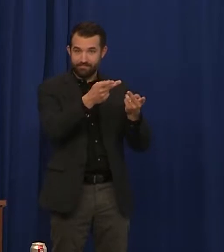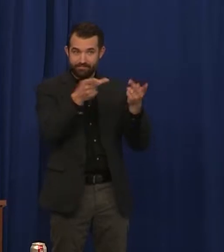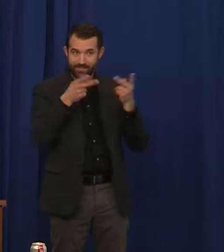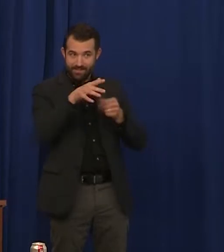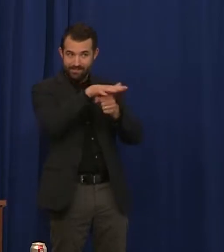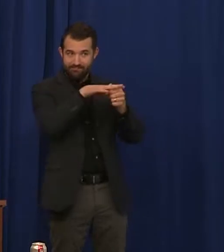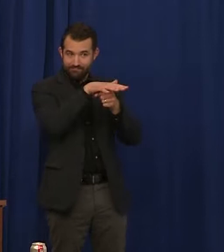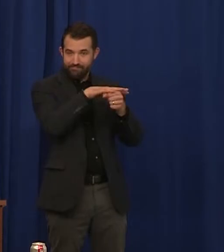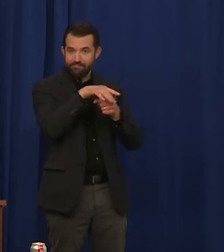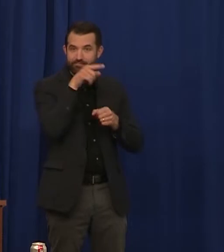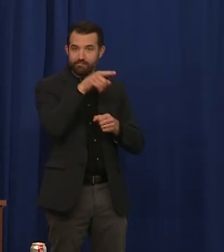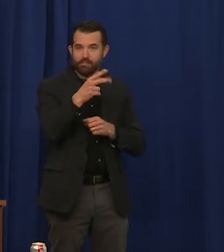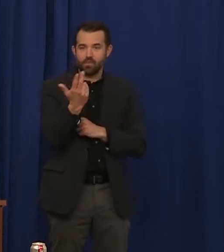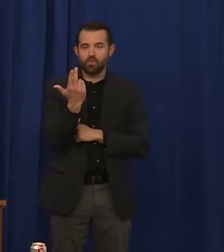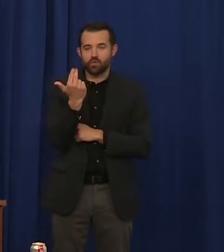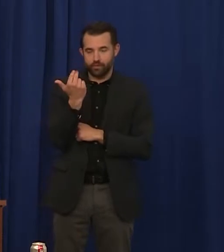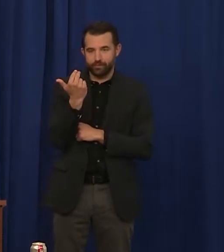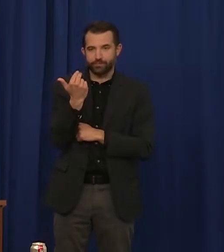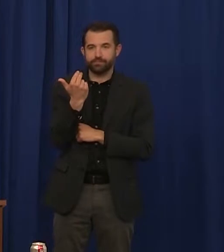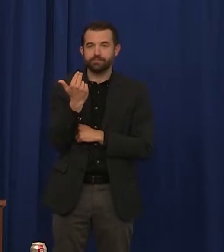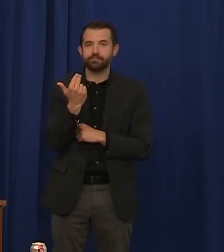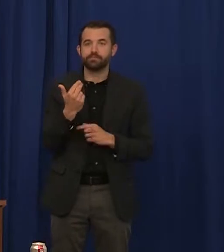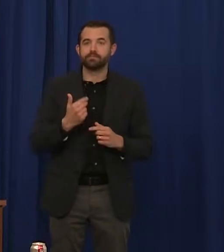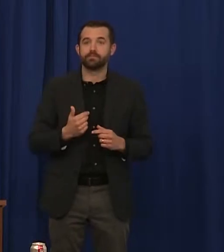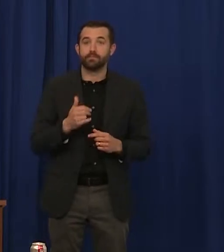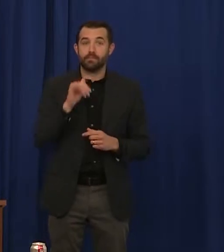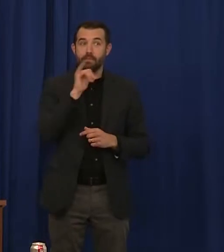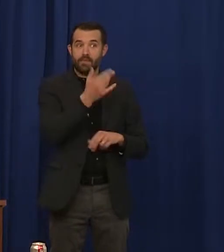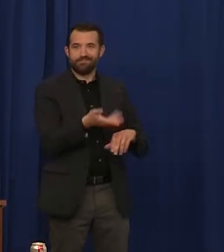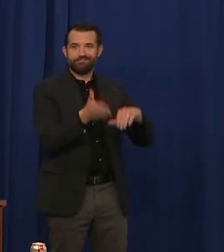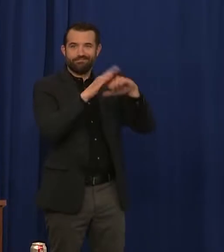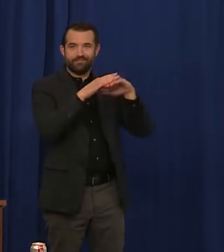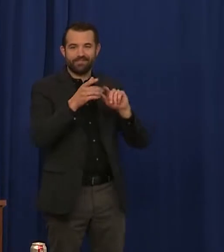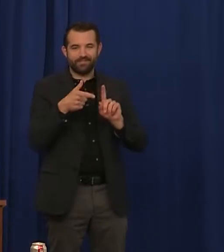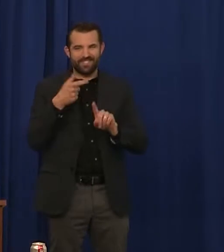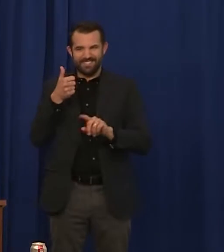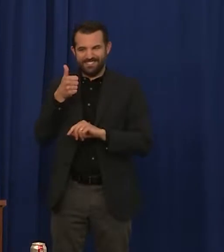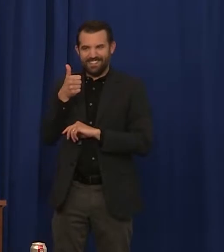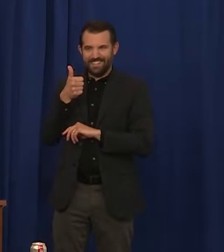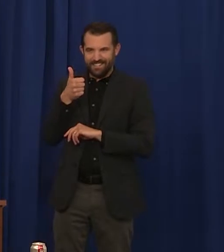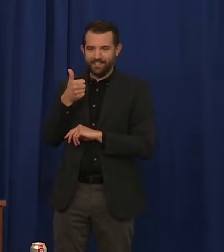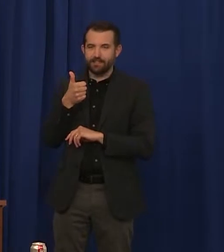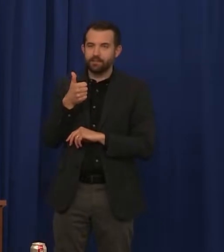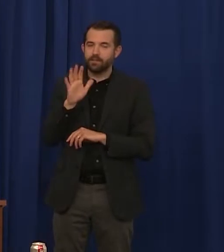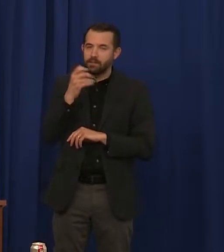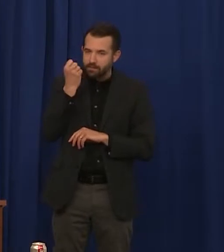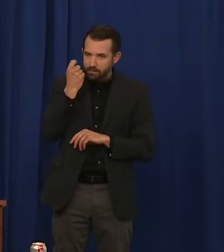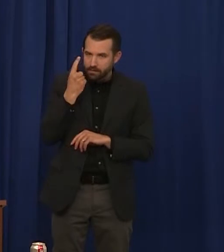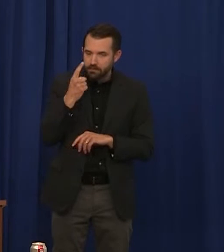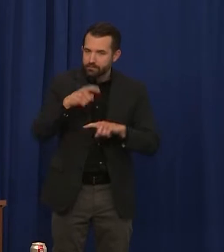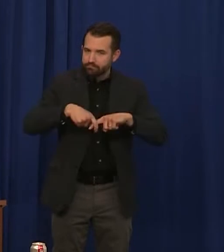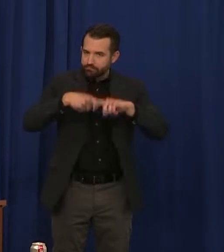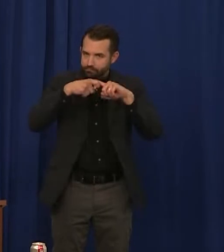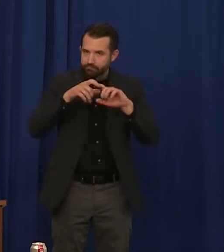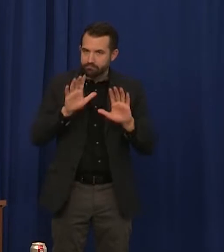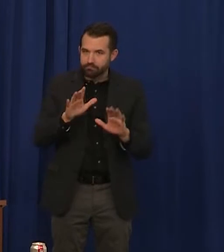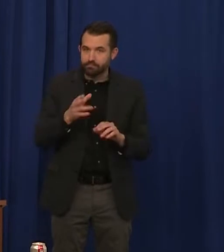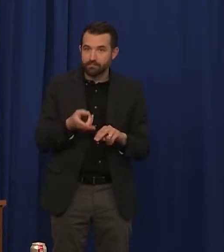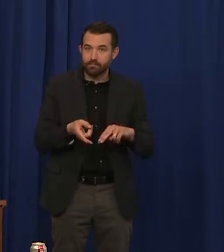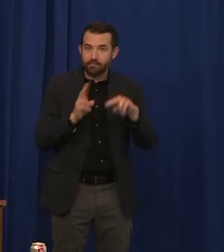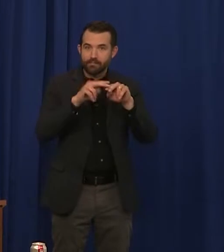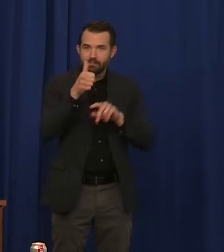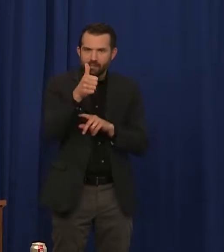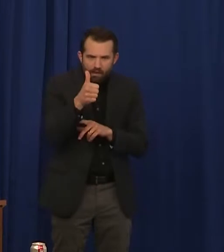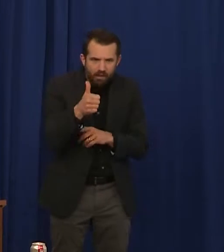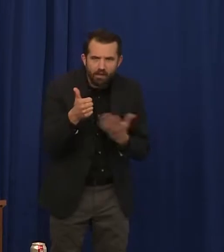Edgewood to 13, an increase of 10. Now, again, I'd like to pause and just note that this increase is something